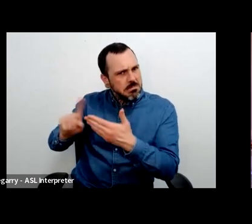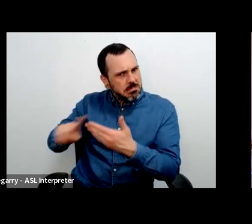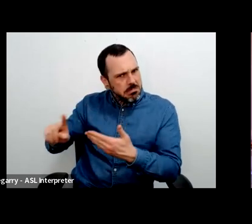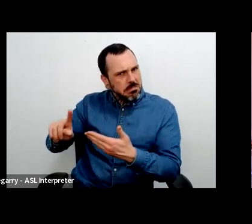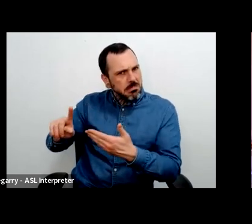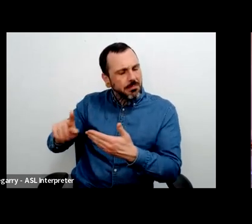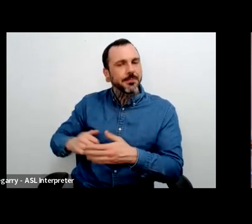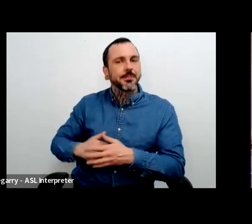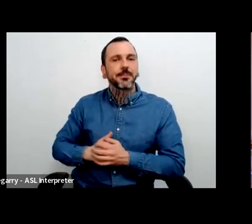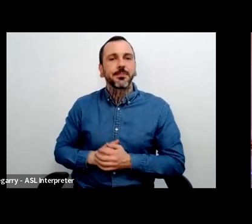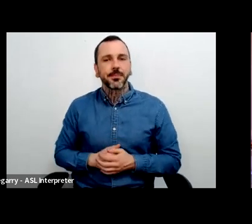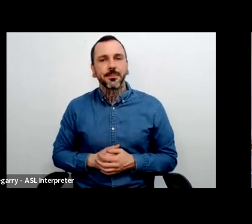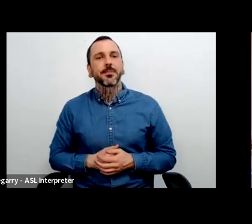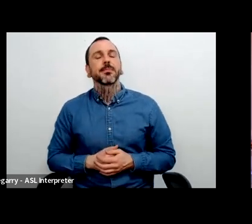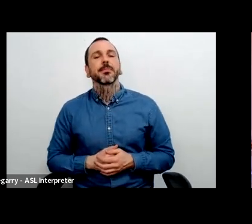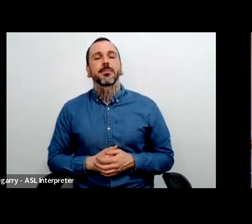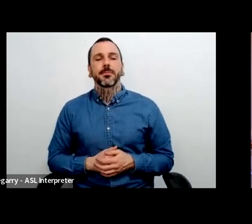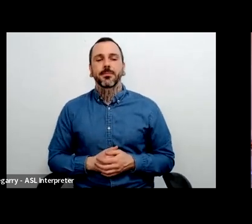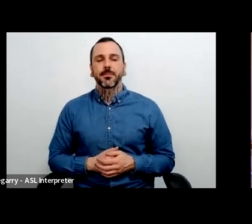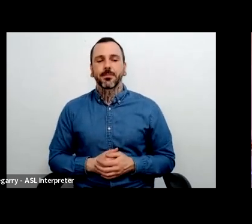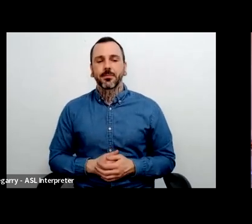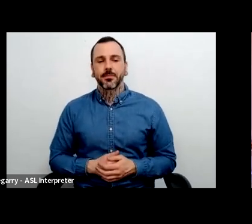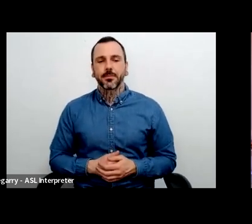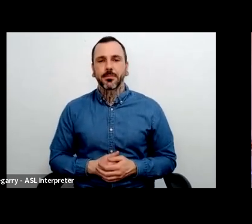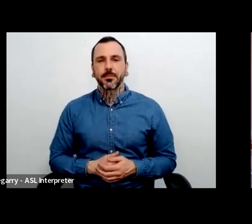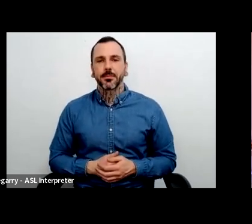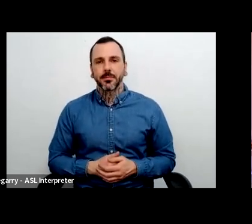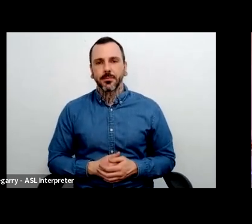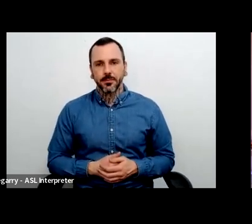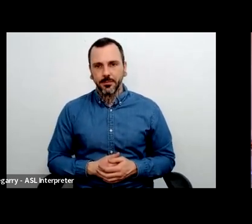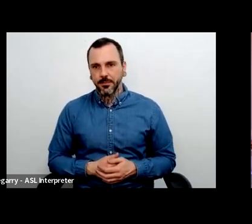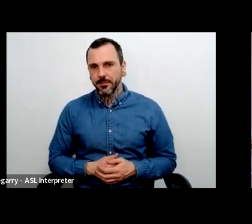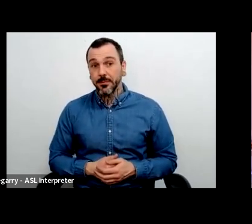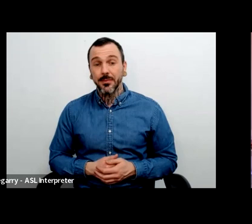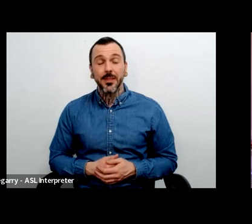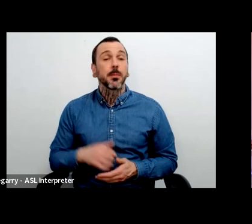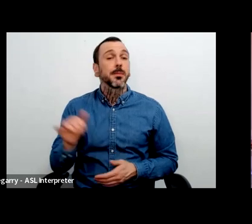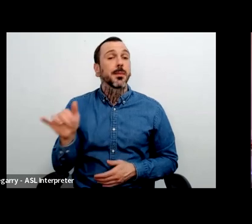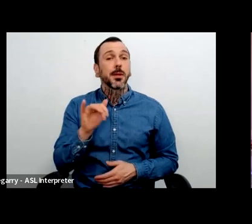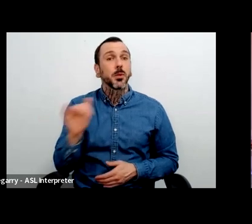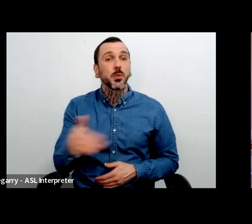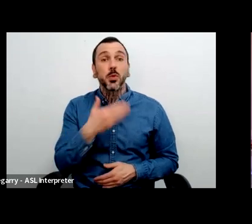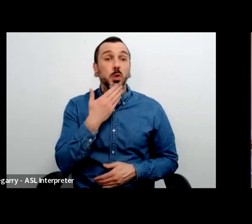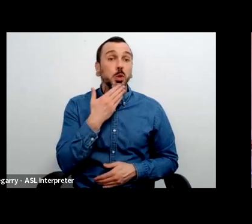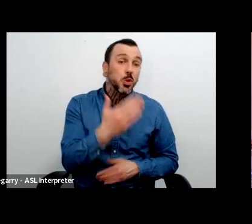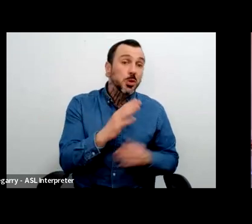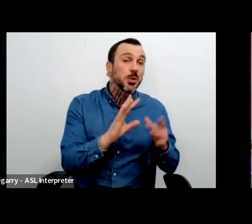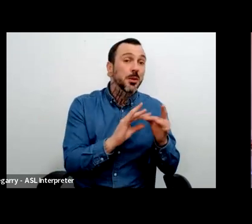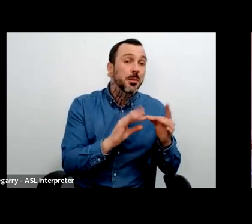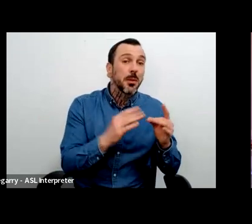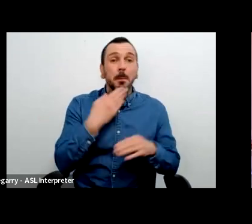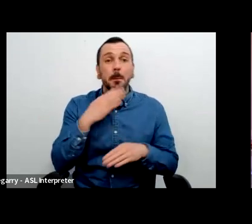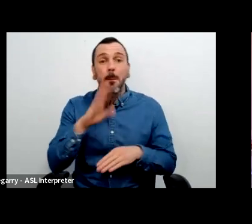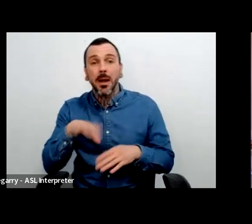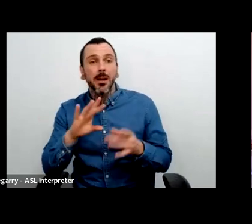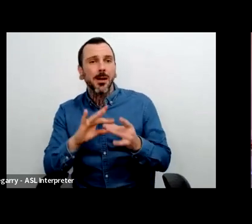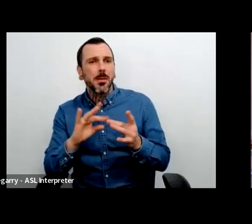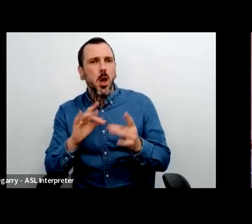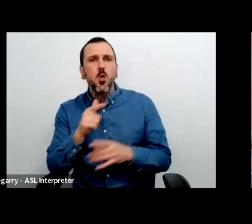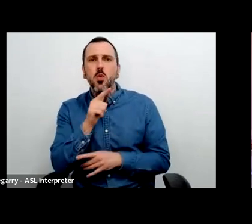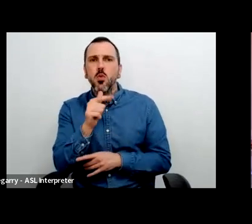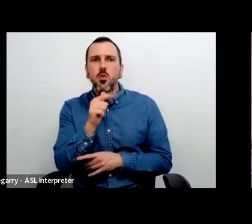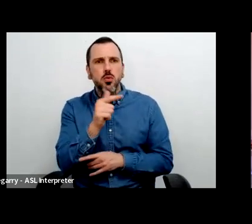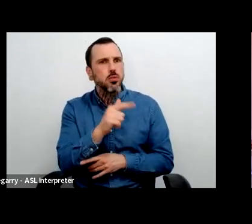the way who gets to have the right to say what is good and bad as well. Like there's also that, there's a